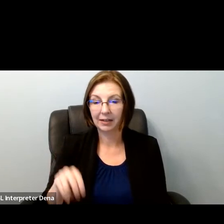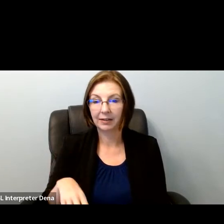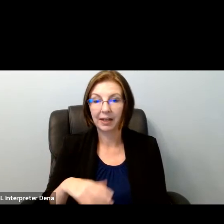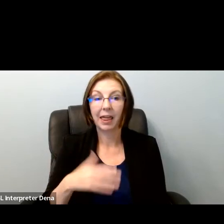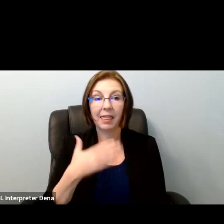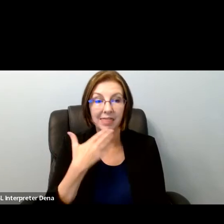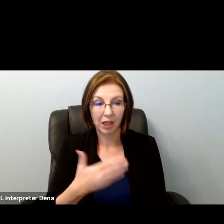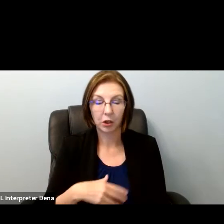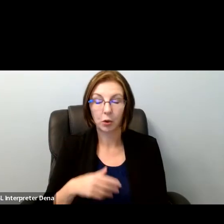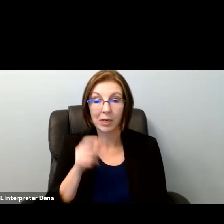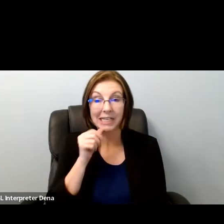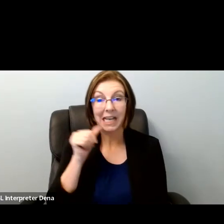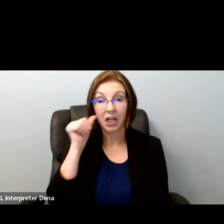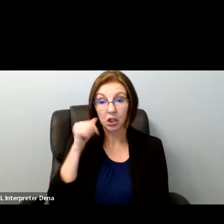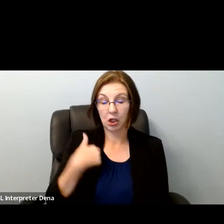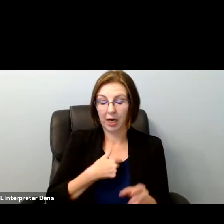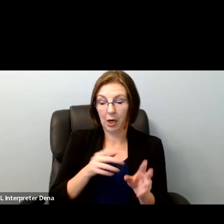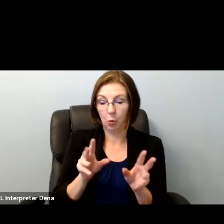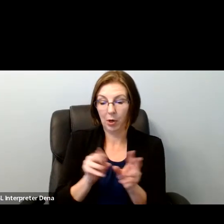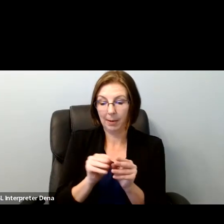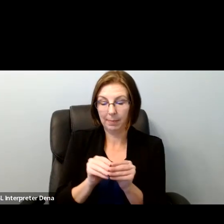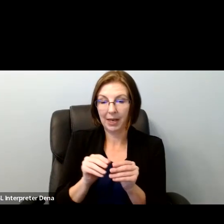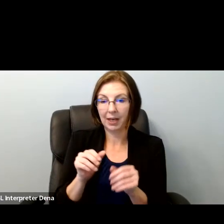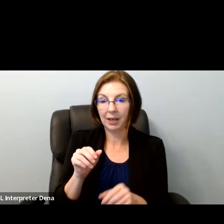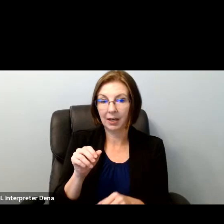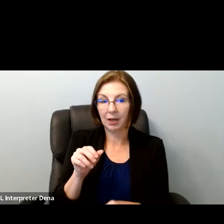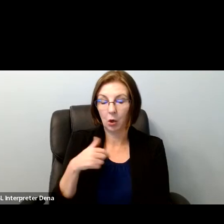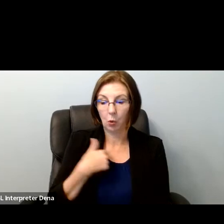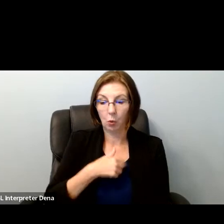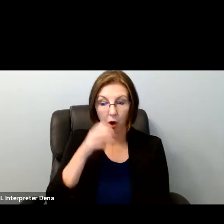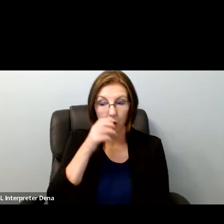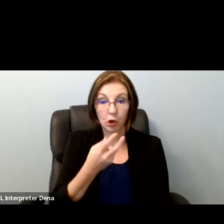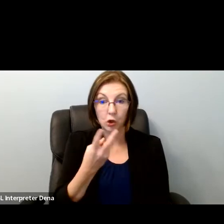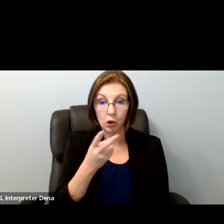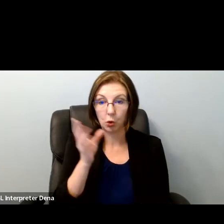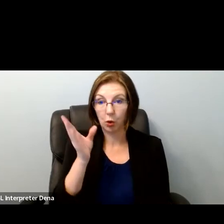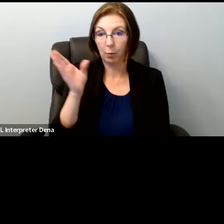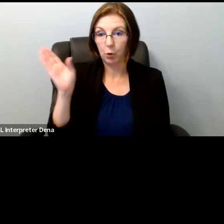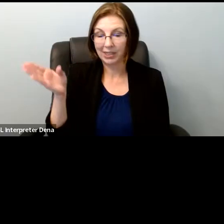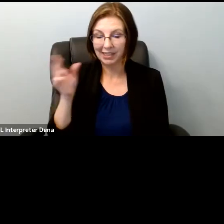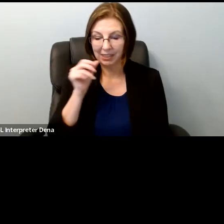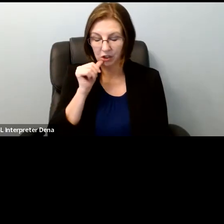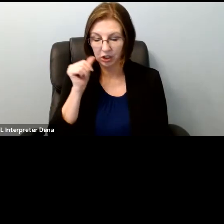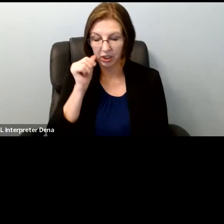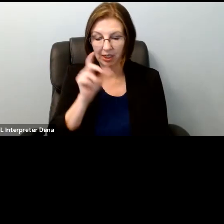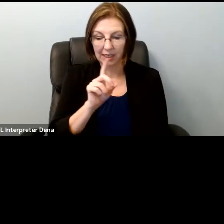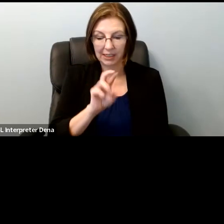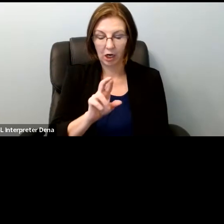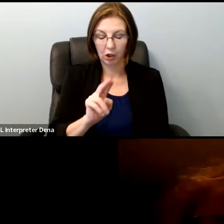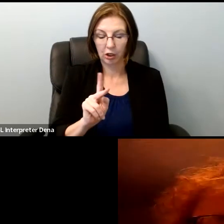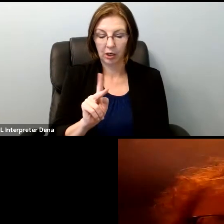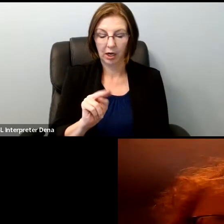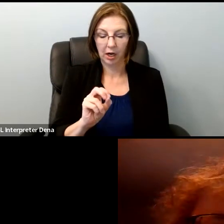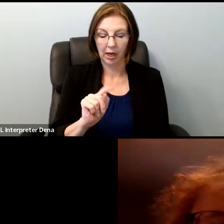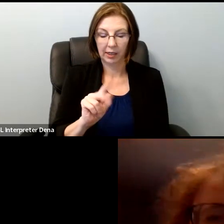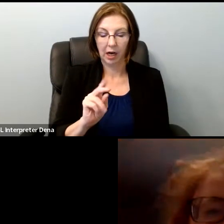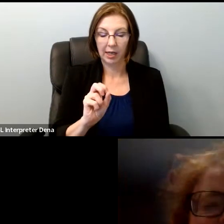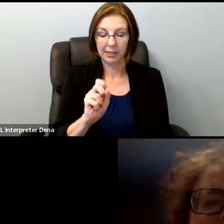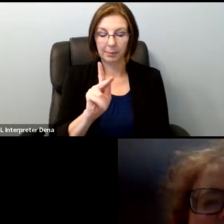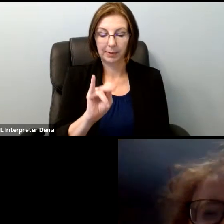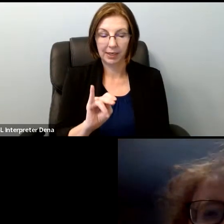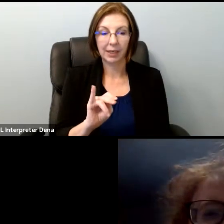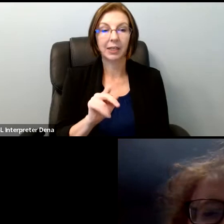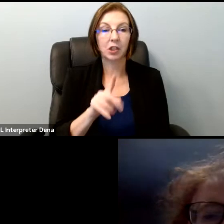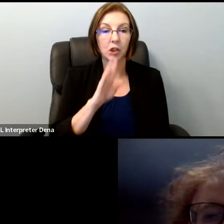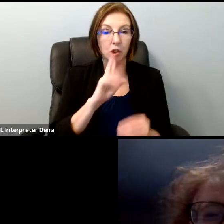meeting of the Committee on Frontier Issues, the board heard two excellent presentations. Dr. Anat Caspi spoke to the board about her work at